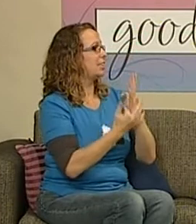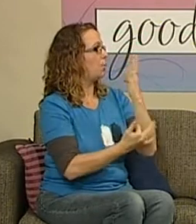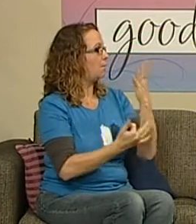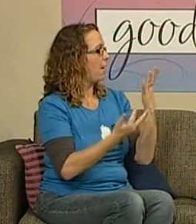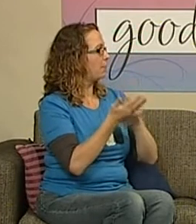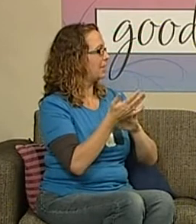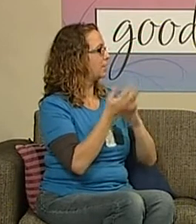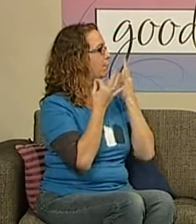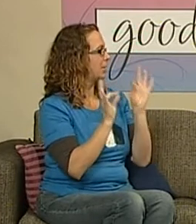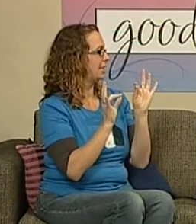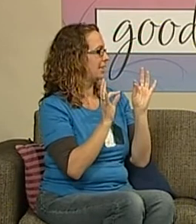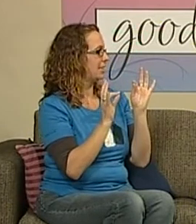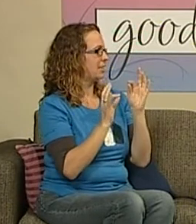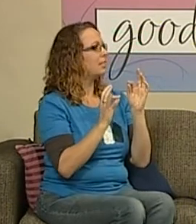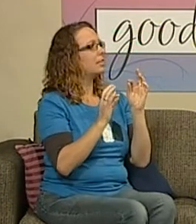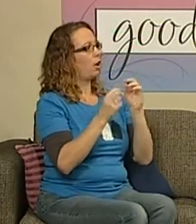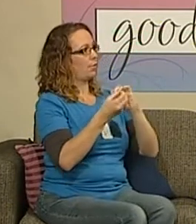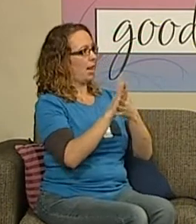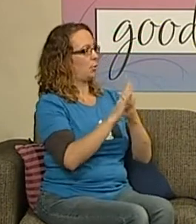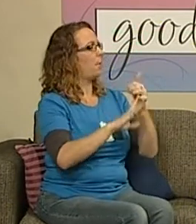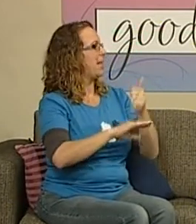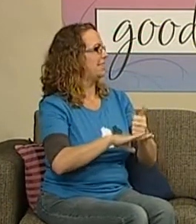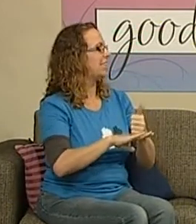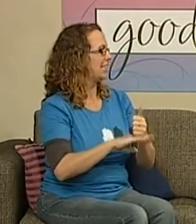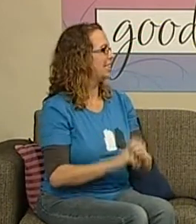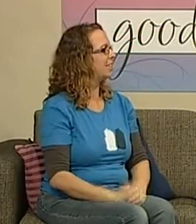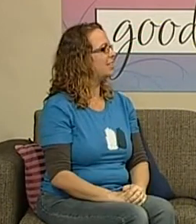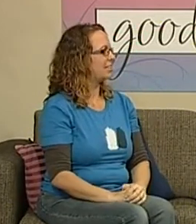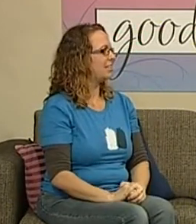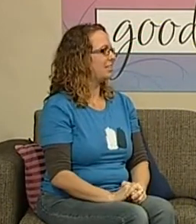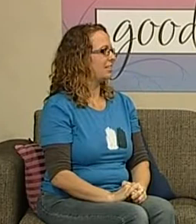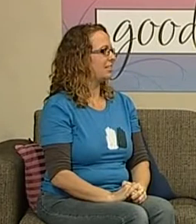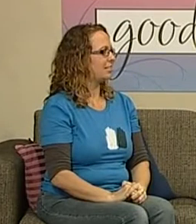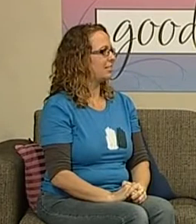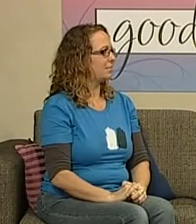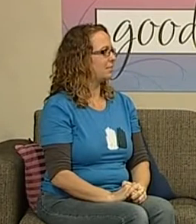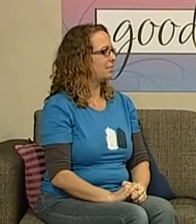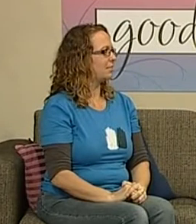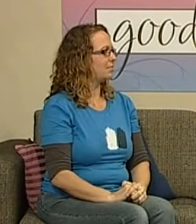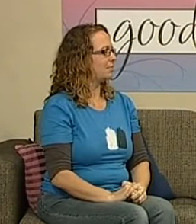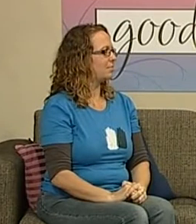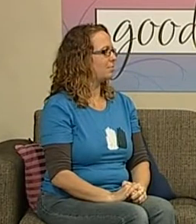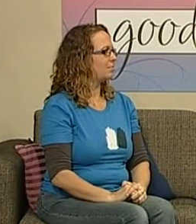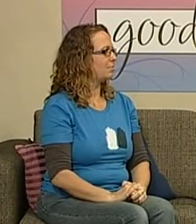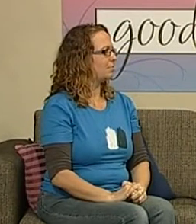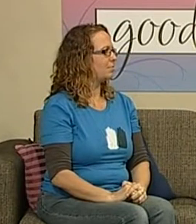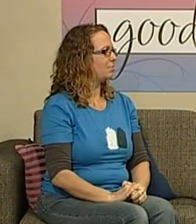little classes to different organisations for, say, 45 minutes to an hour, and they're free, just to get people, you know, give them a taste of